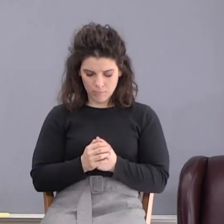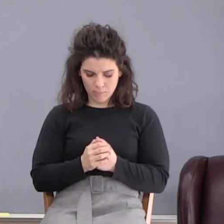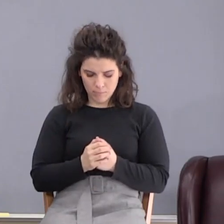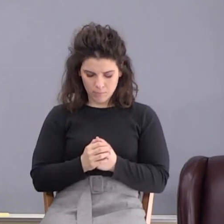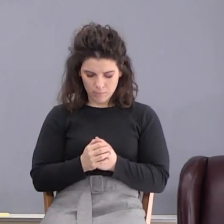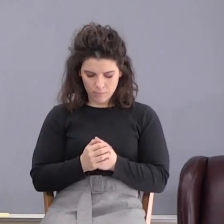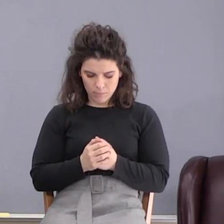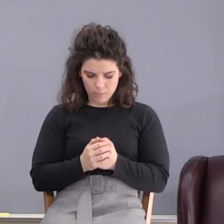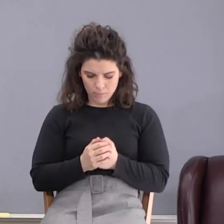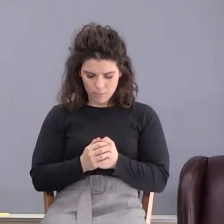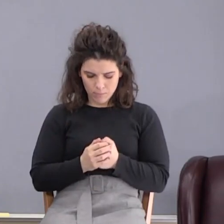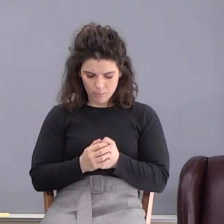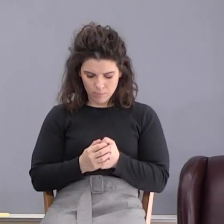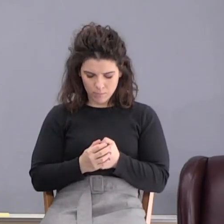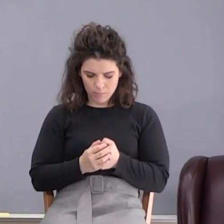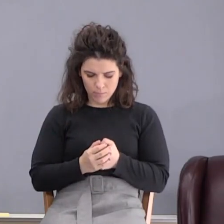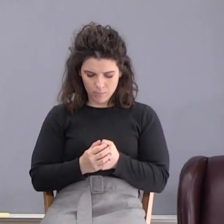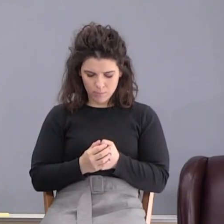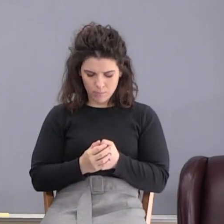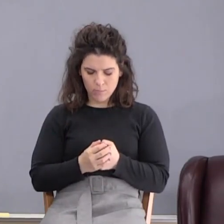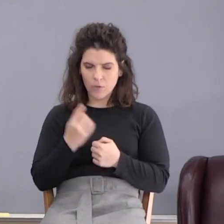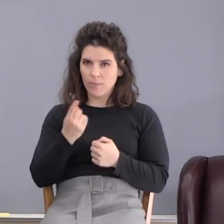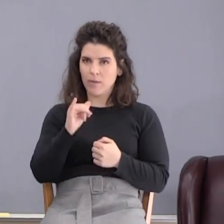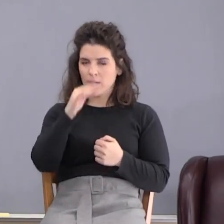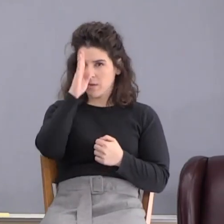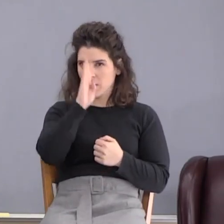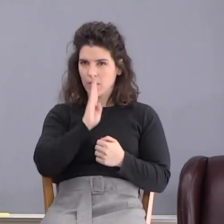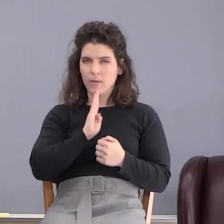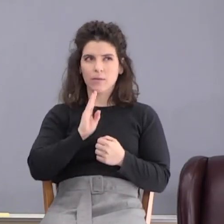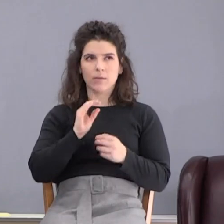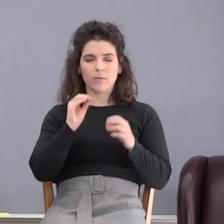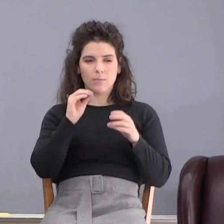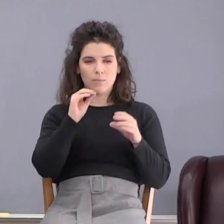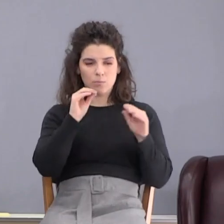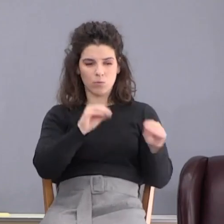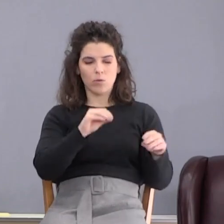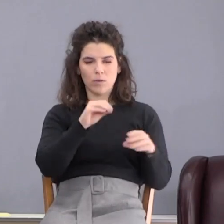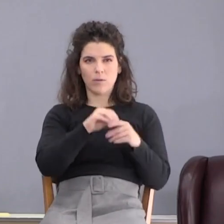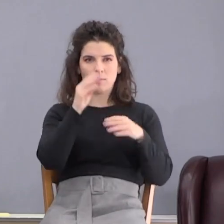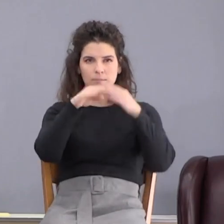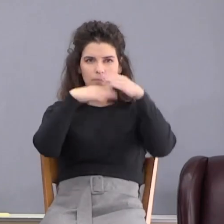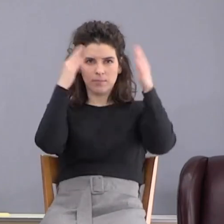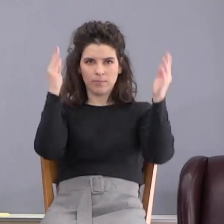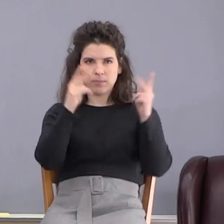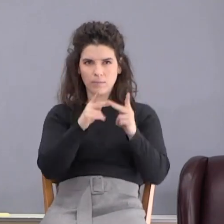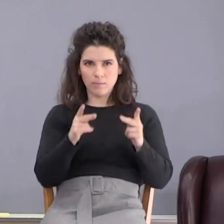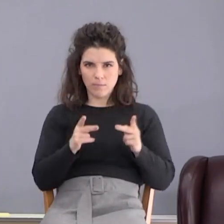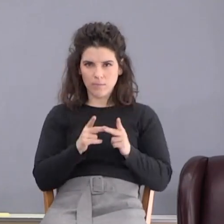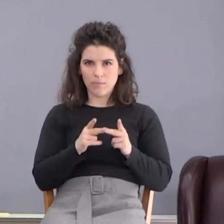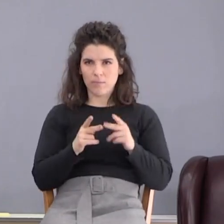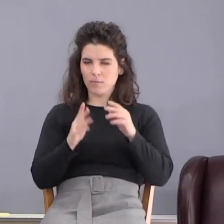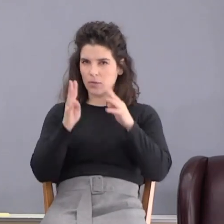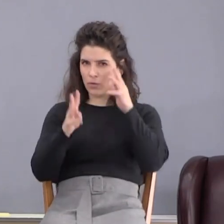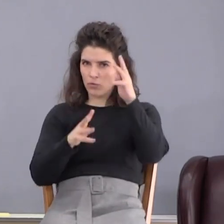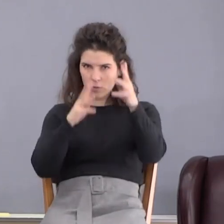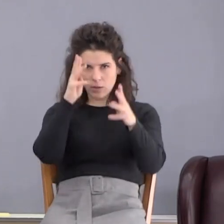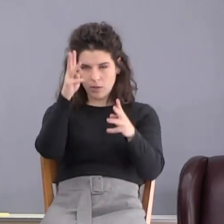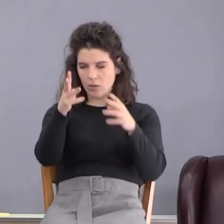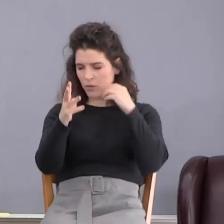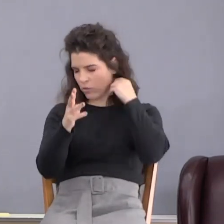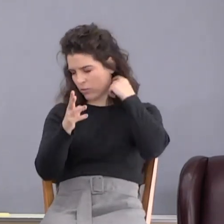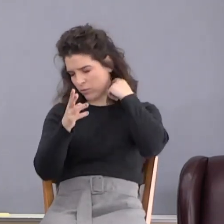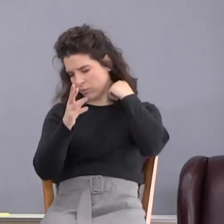something that God is installing into these heavenly places, and the creation, they're going